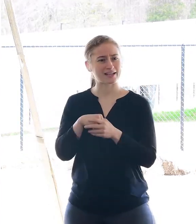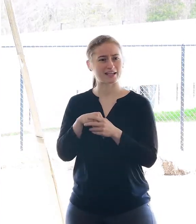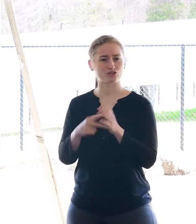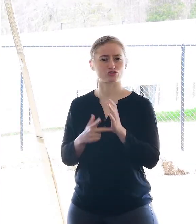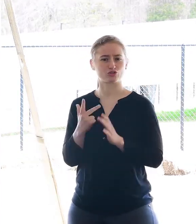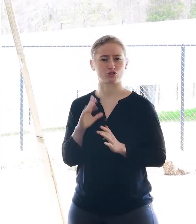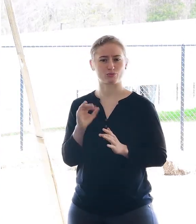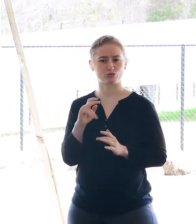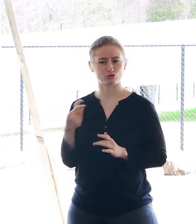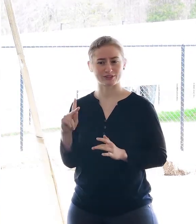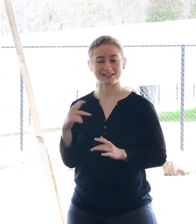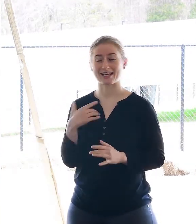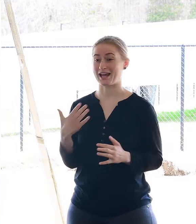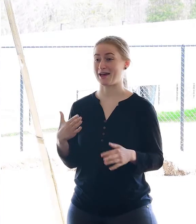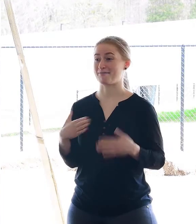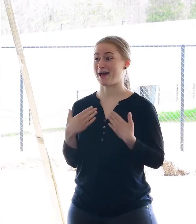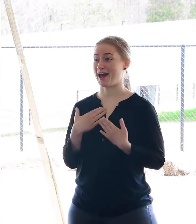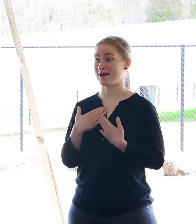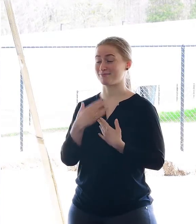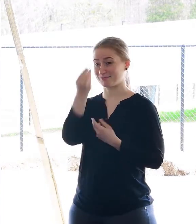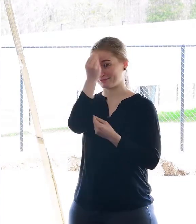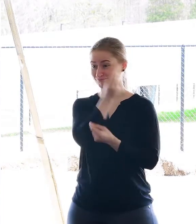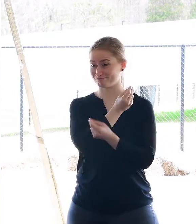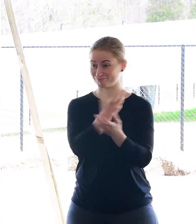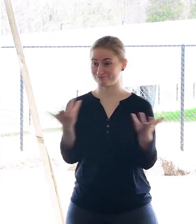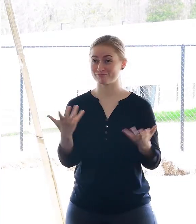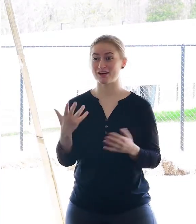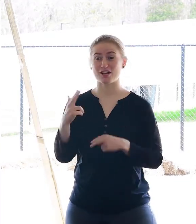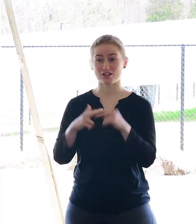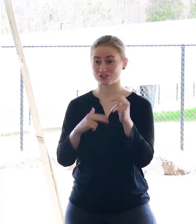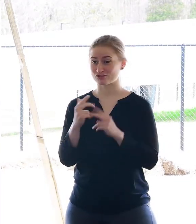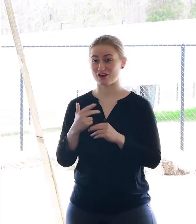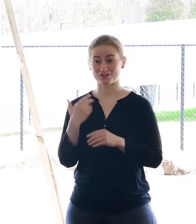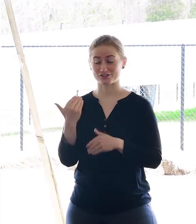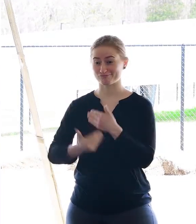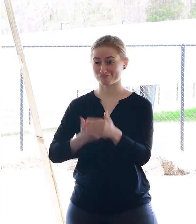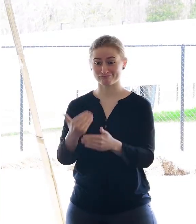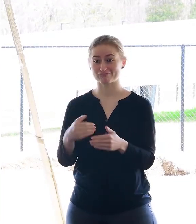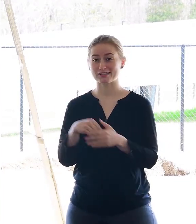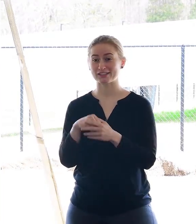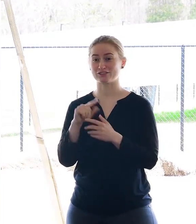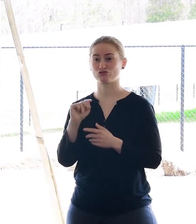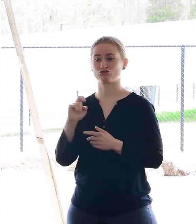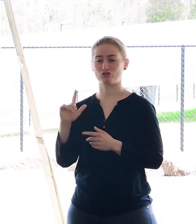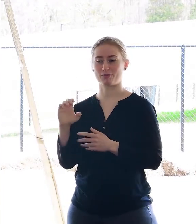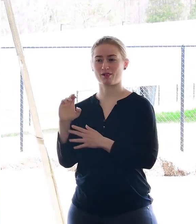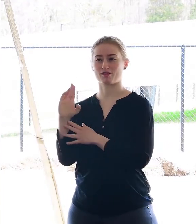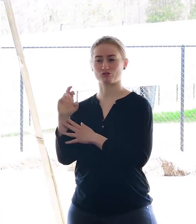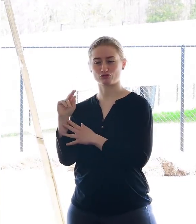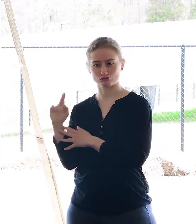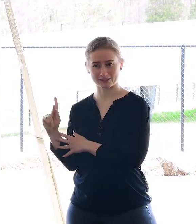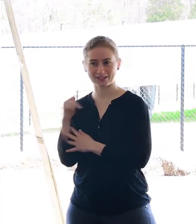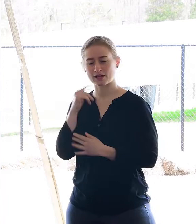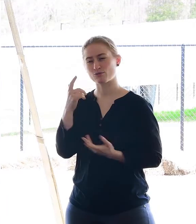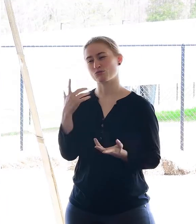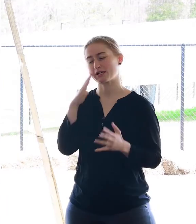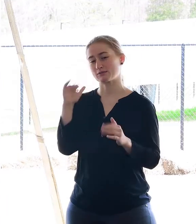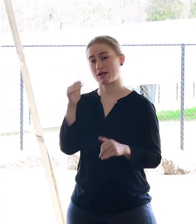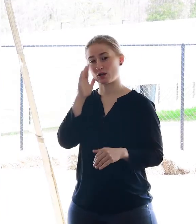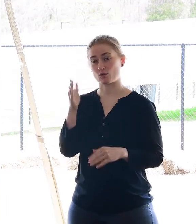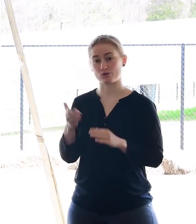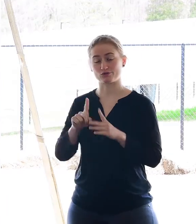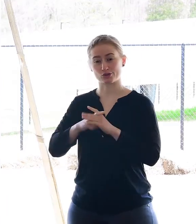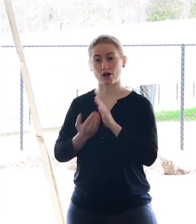to report that construction is well underway at Triple Creek, and we expect that to be commercially operational